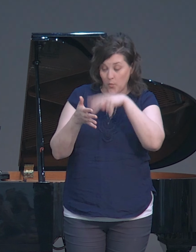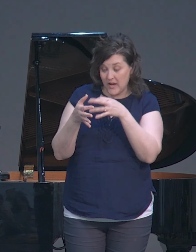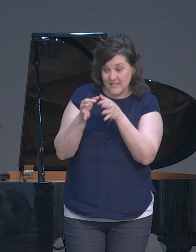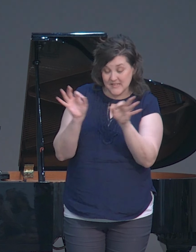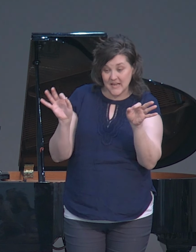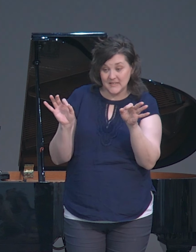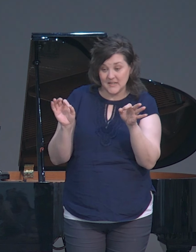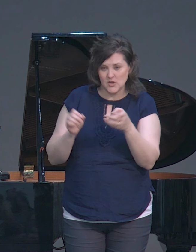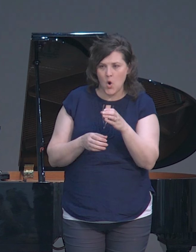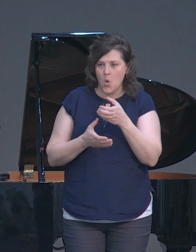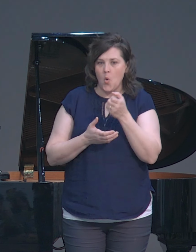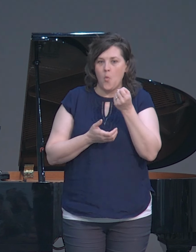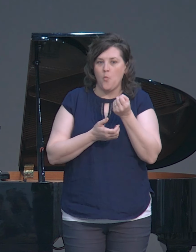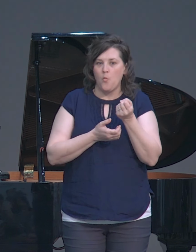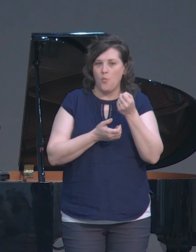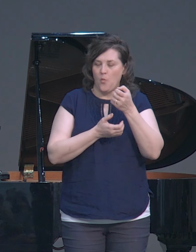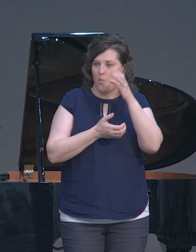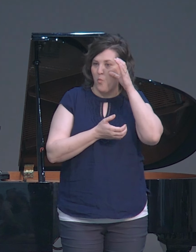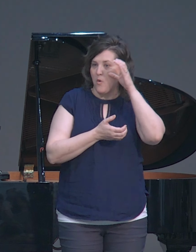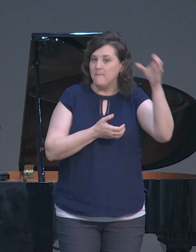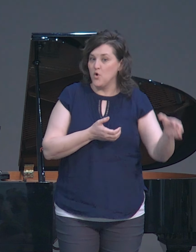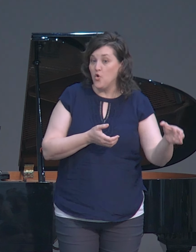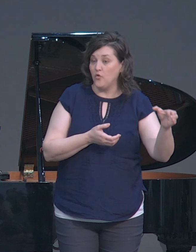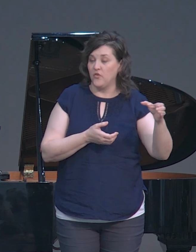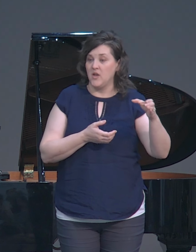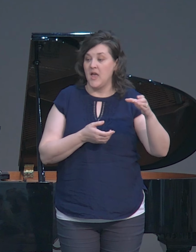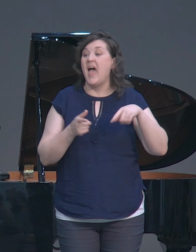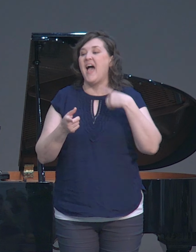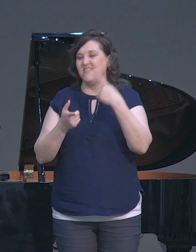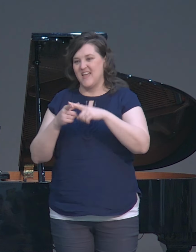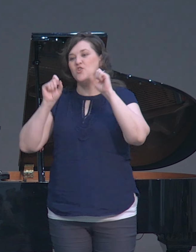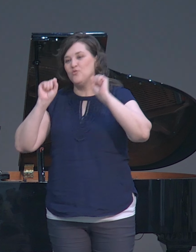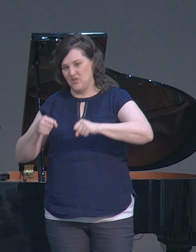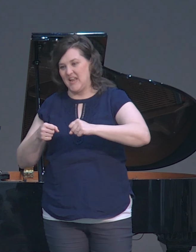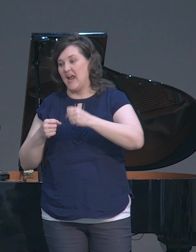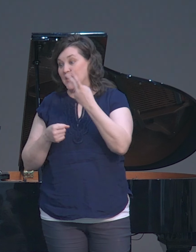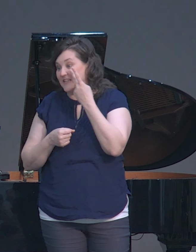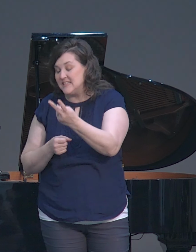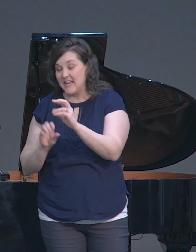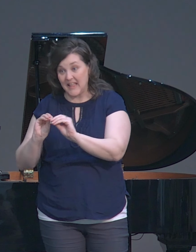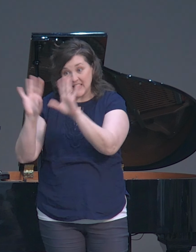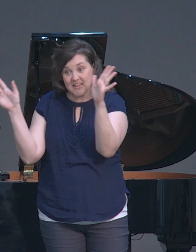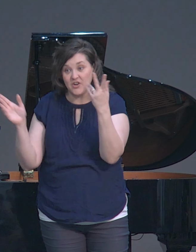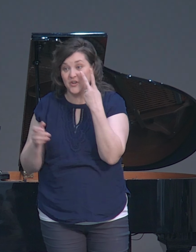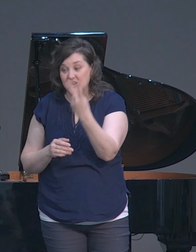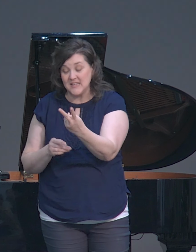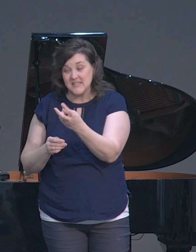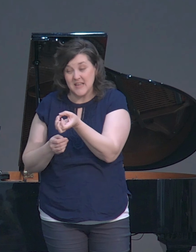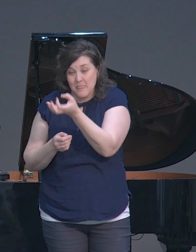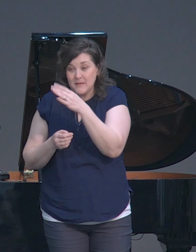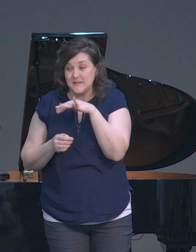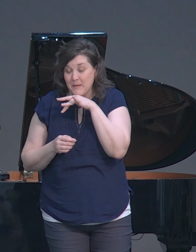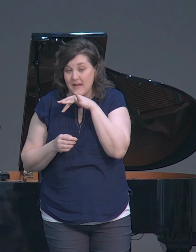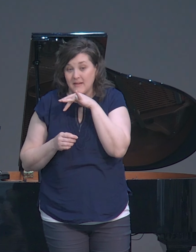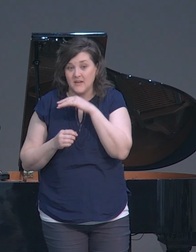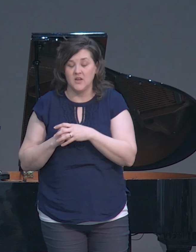the log out of your own eye, and then you'll see clearly to remove the speck from your brother's eye, we so often misunderstand the